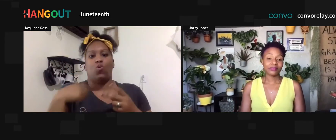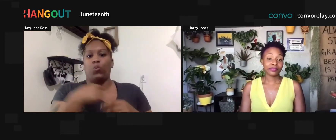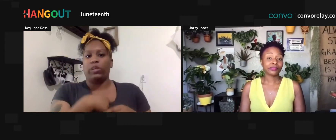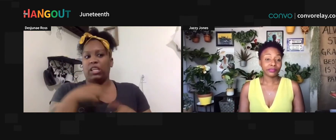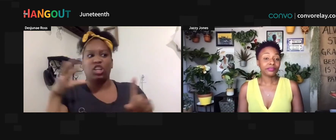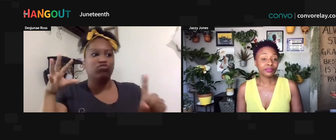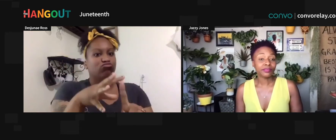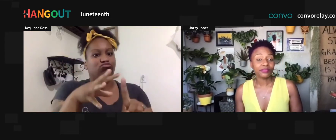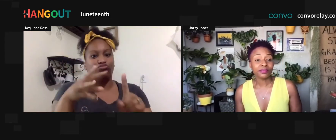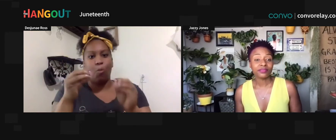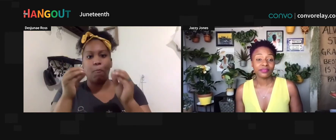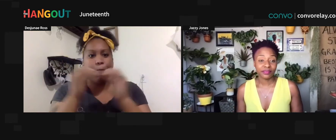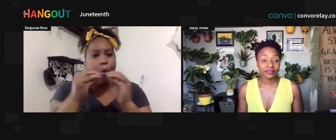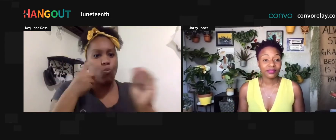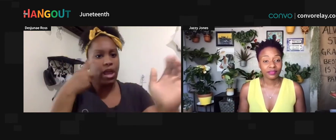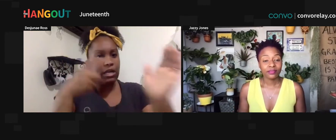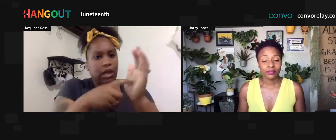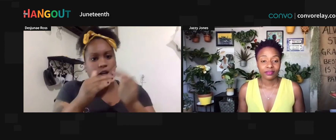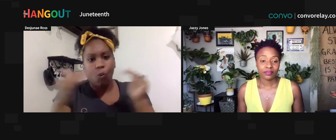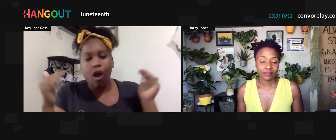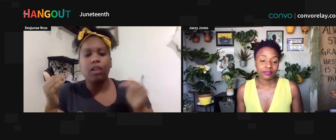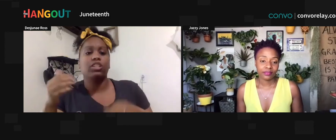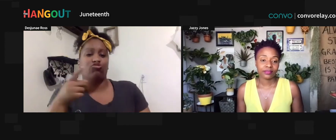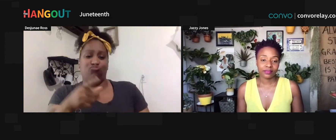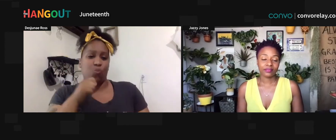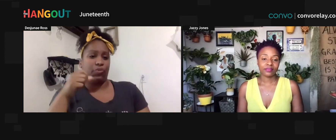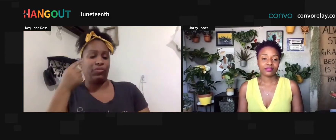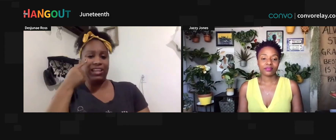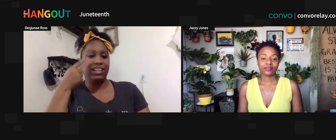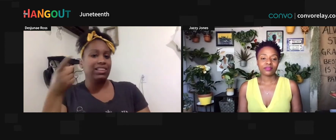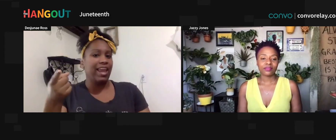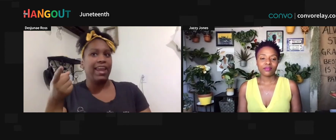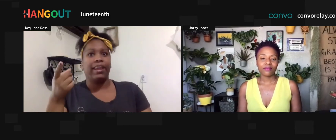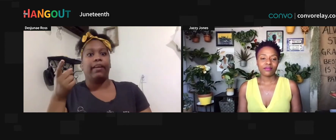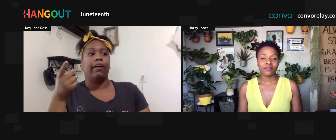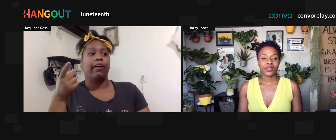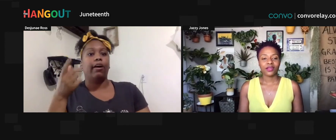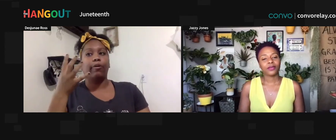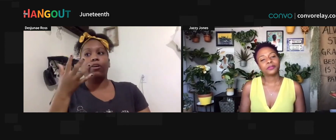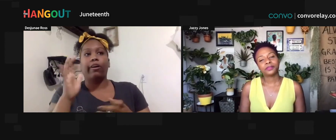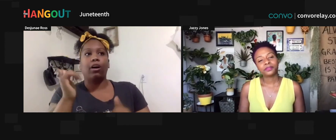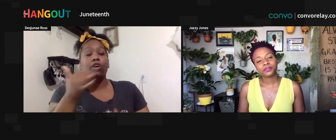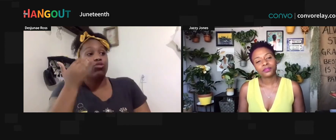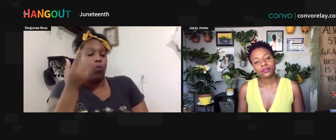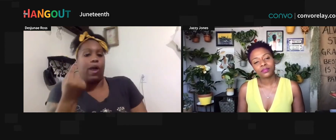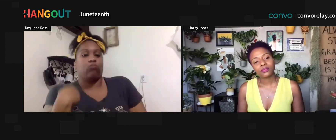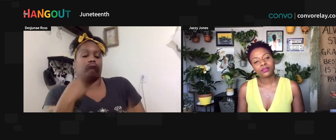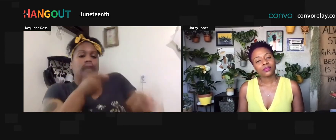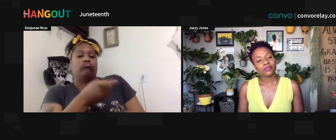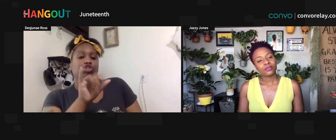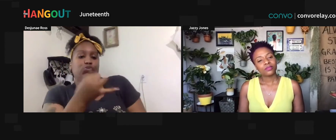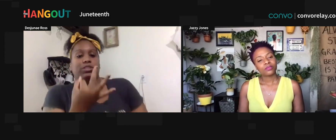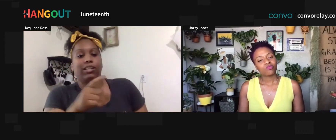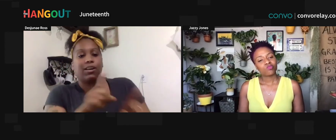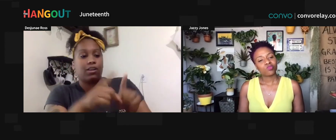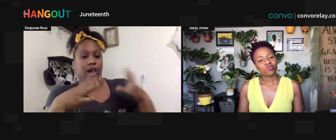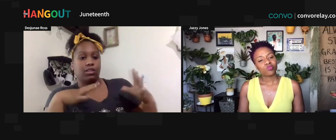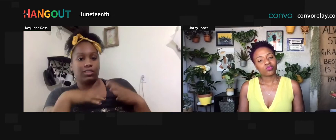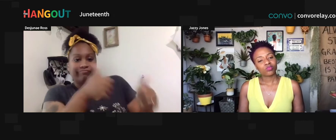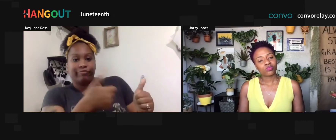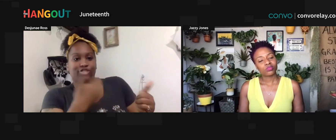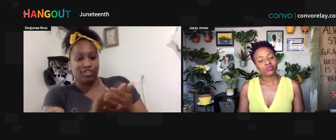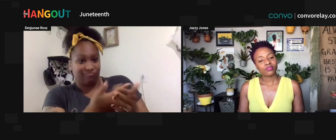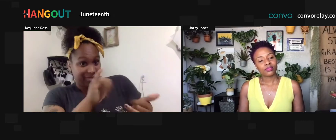Right. And you also have the spotlight of Black Lives Matter and that there's more recognition for equality. Yet, you